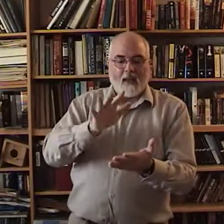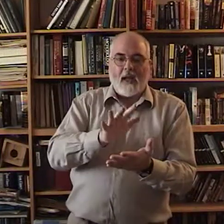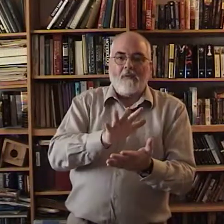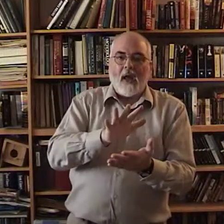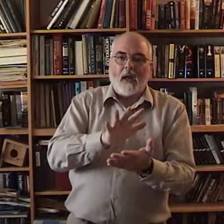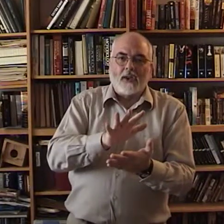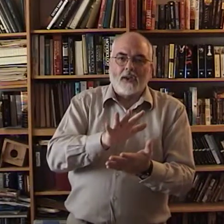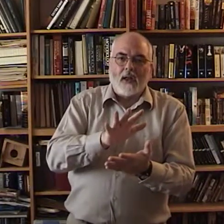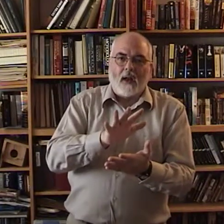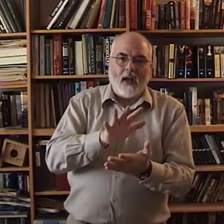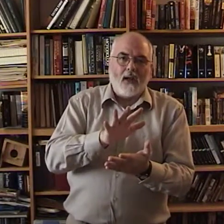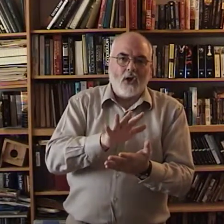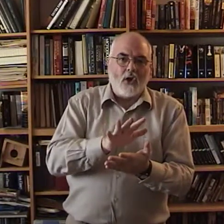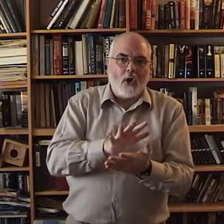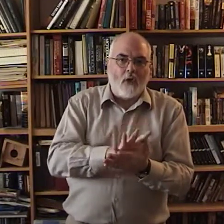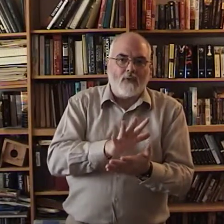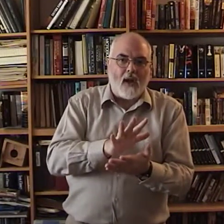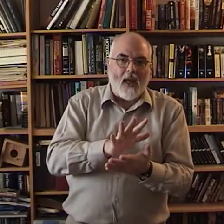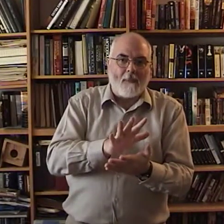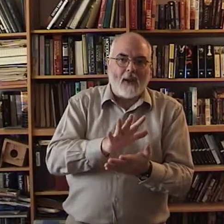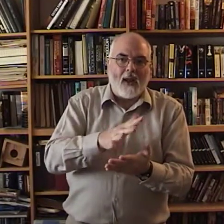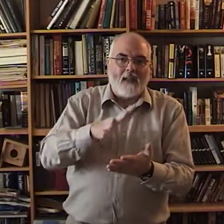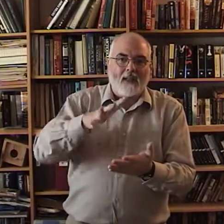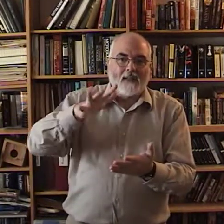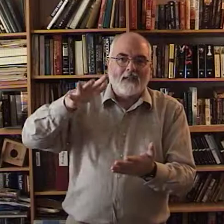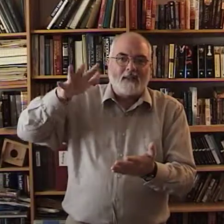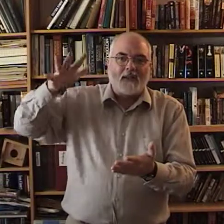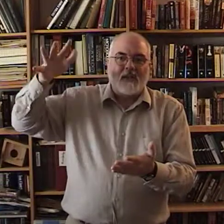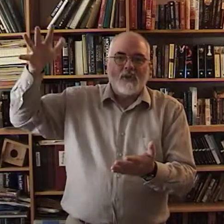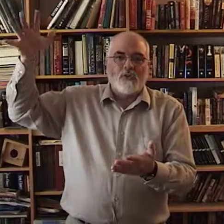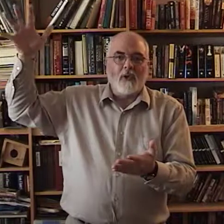kind of a light golf clap and then shimmer